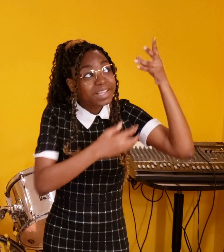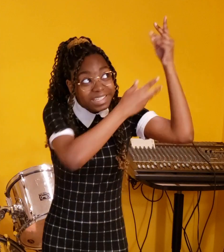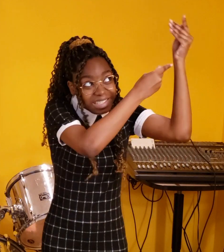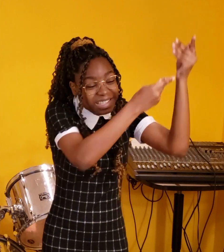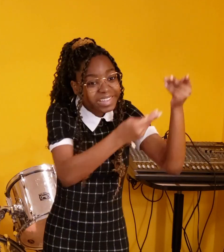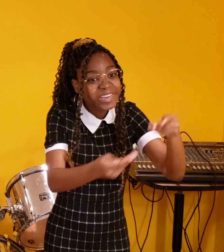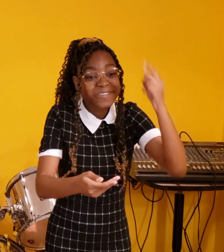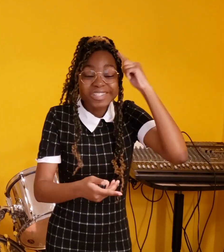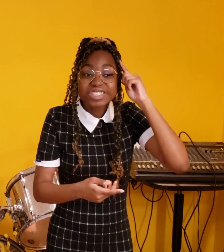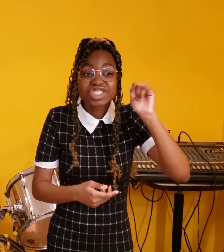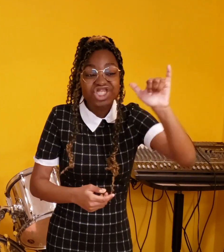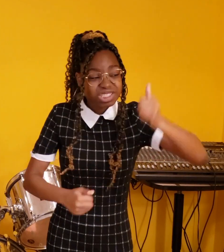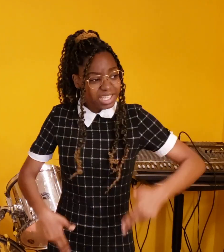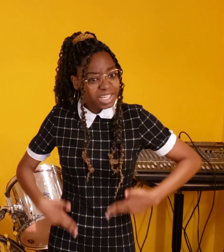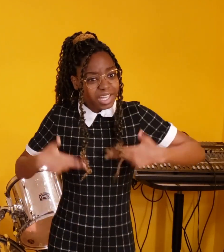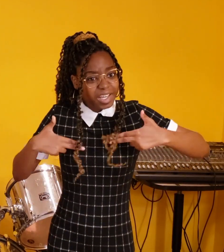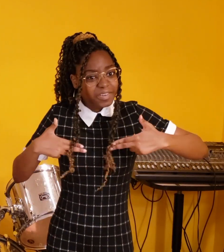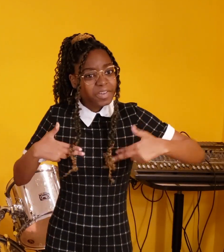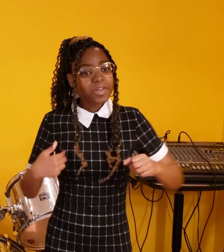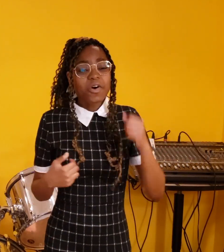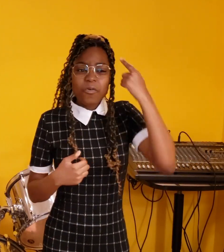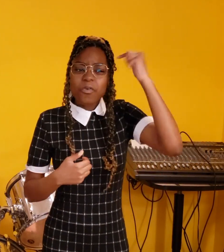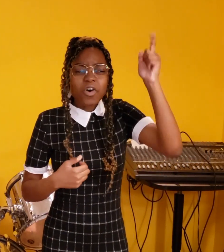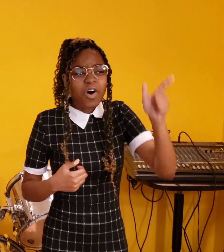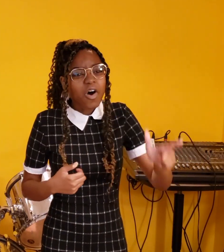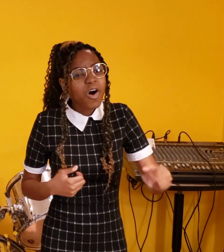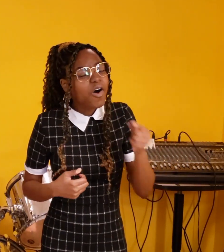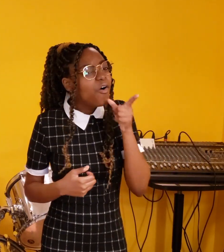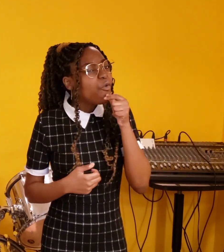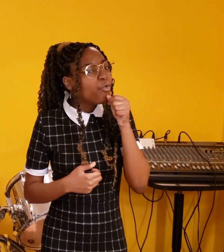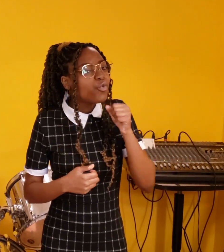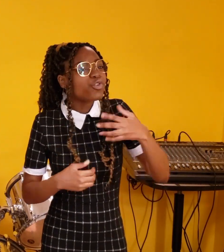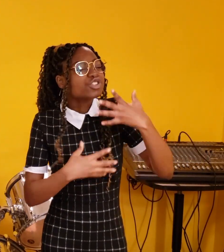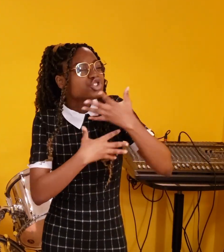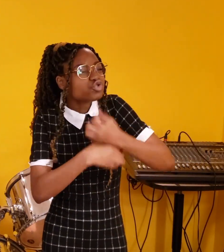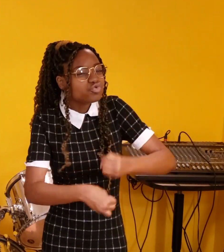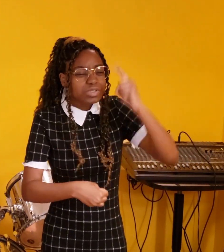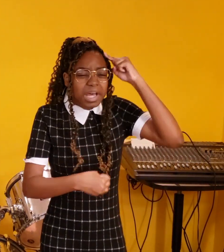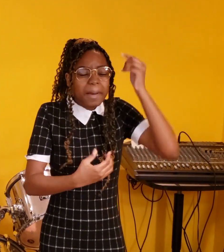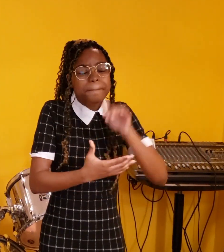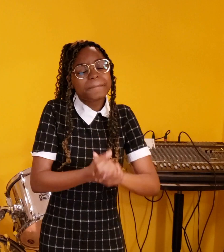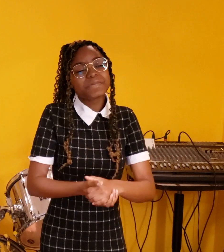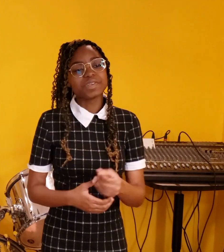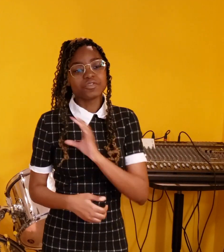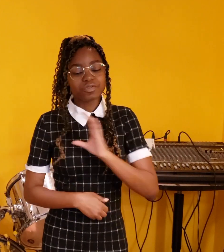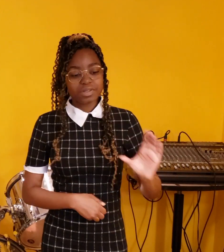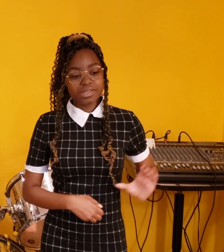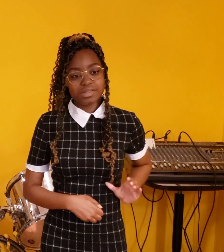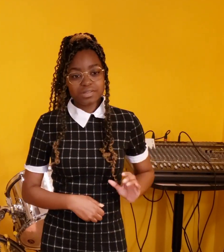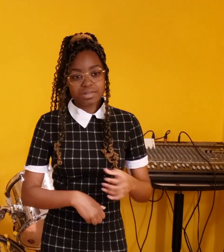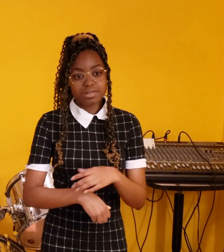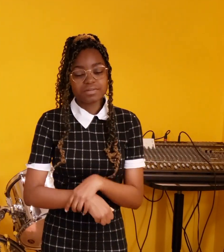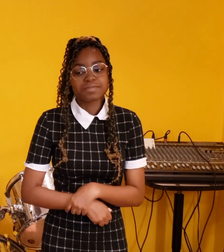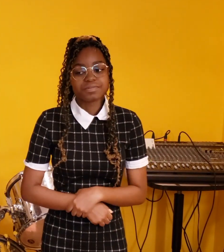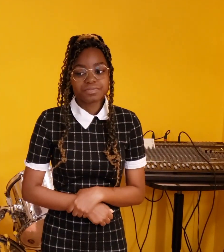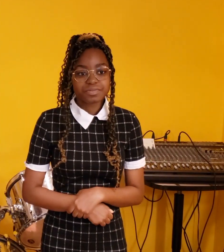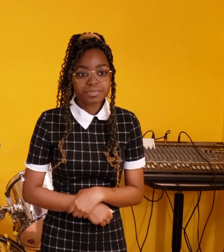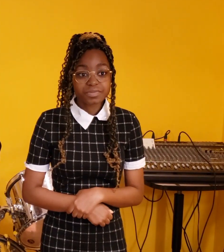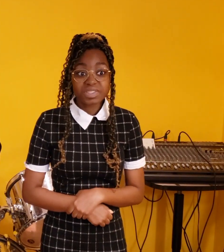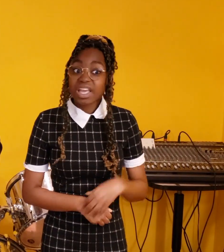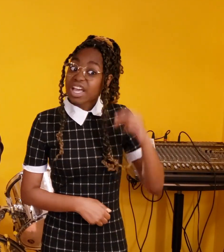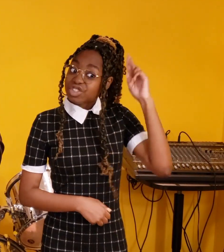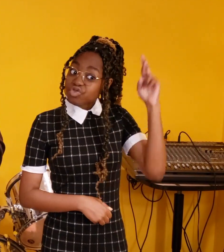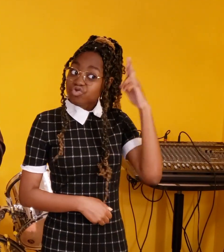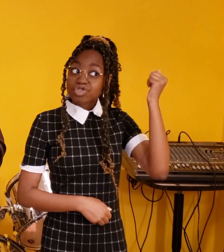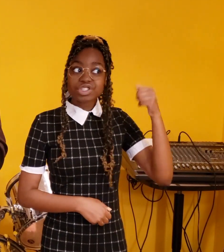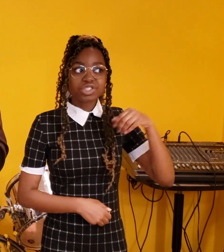to anybody, everybody, all who will put their trust in Christ. That's why Christ